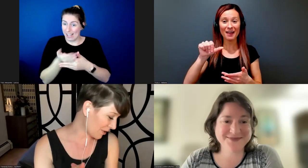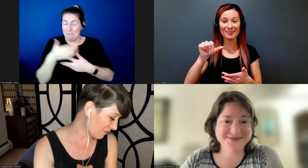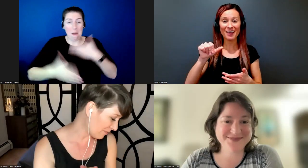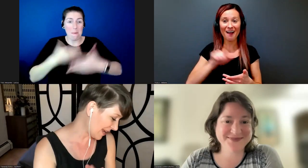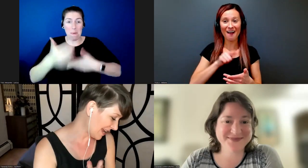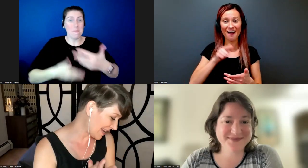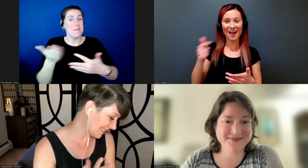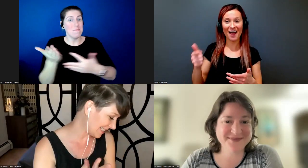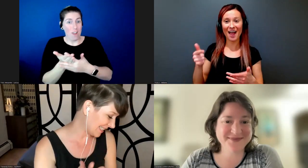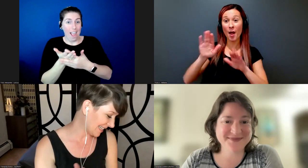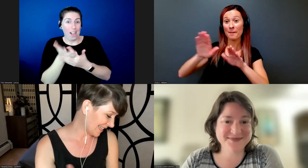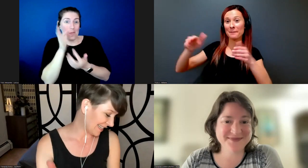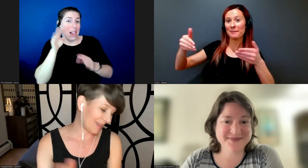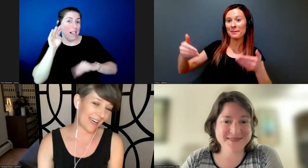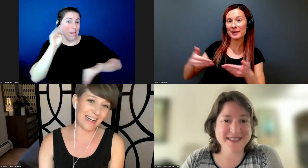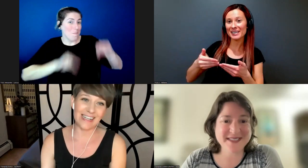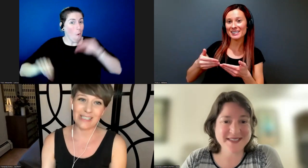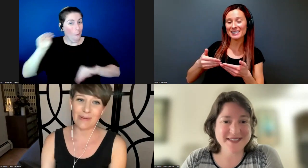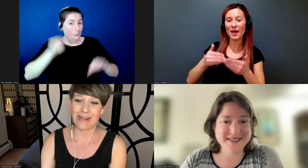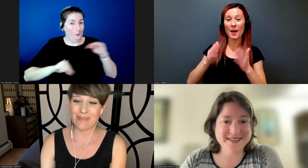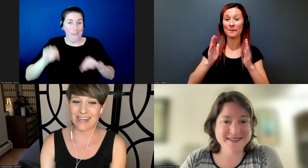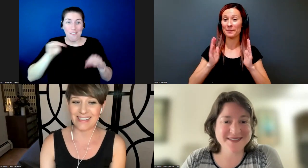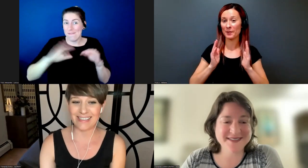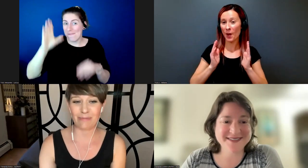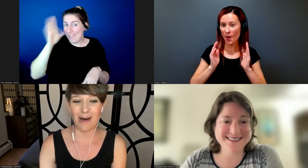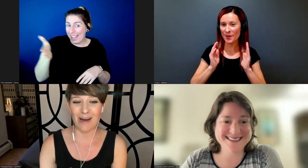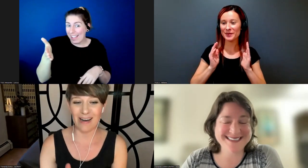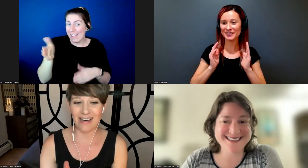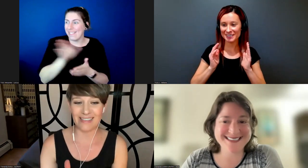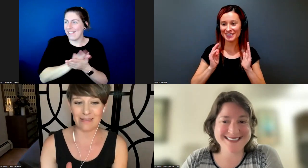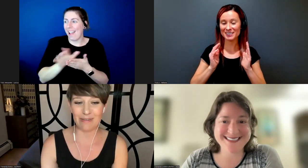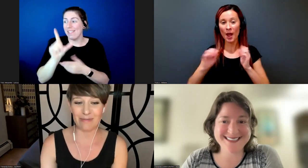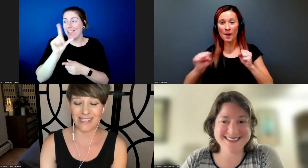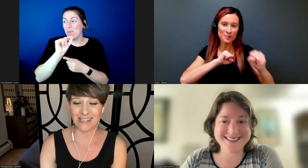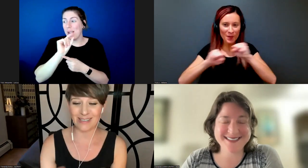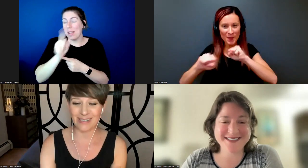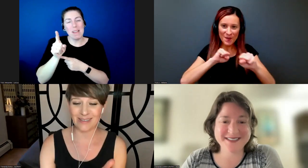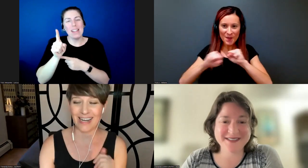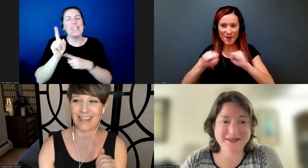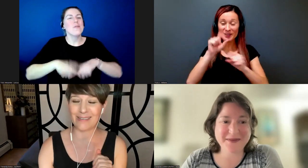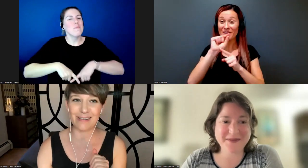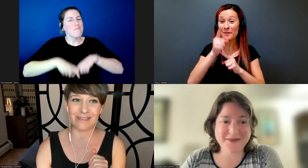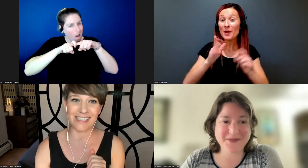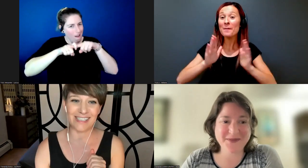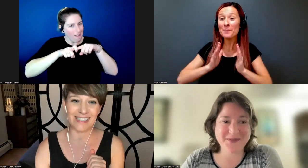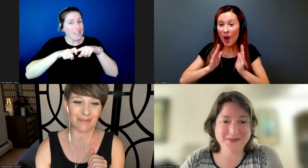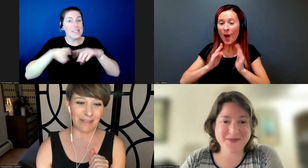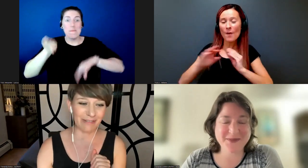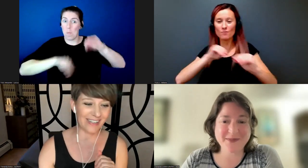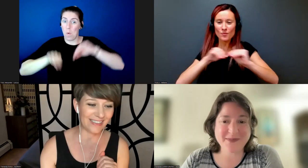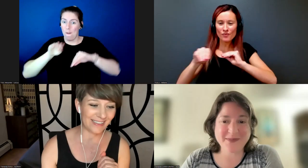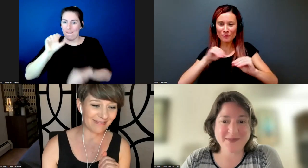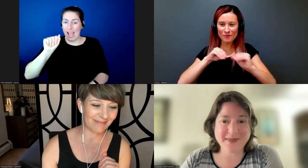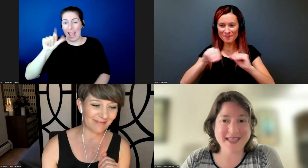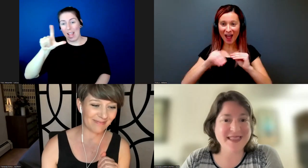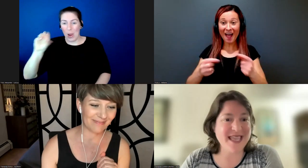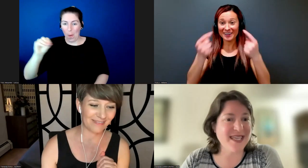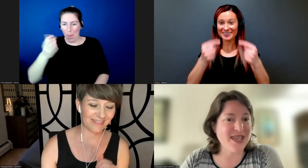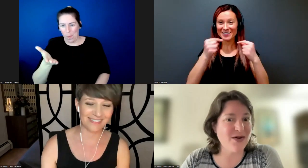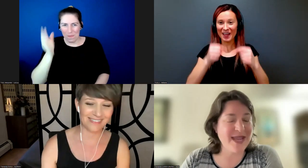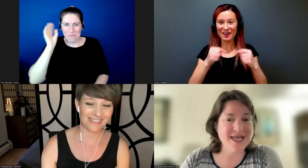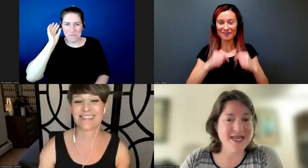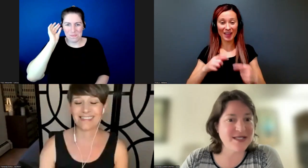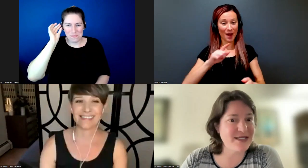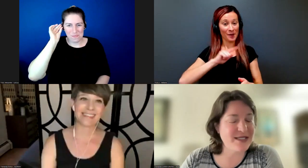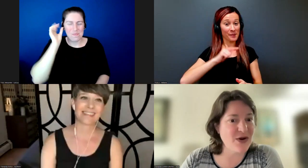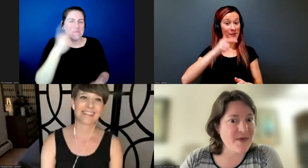some movement. We got a nice 20 minutes of pause and movement here. So Alo, over to you, my friend. Thank